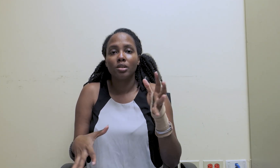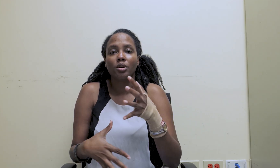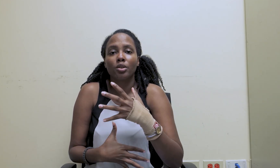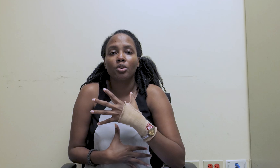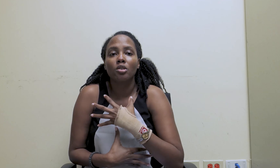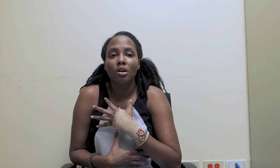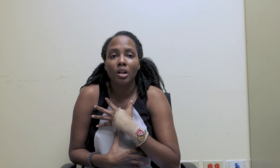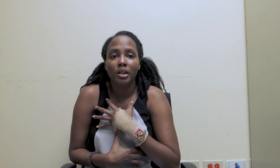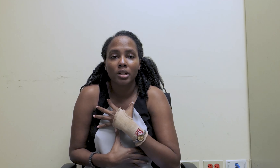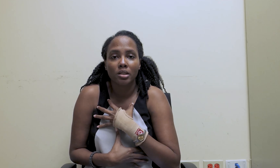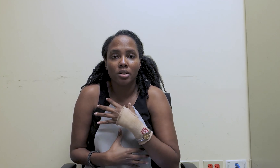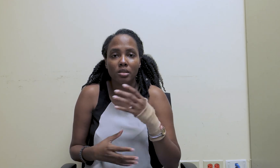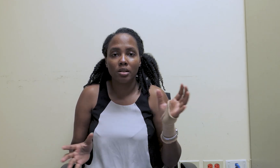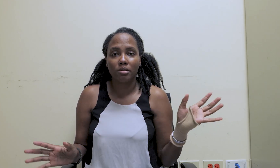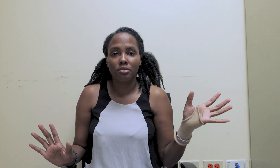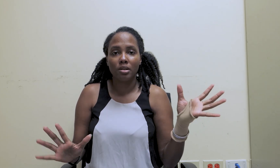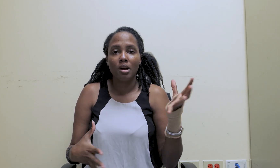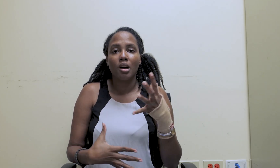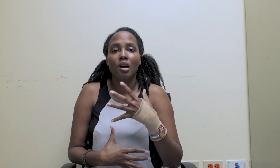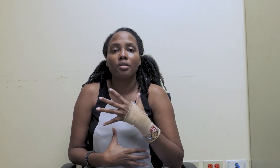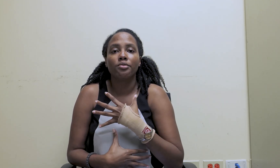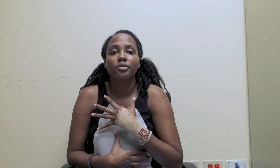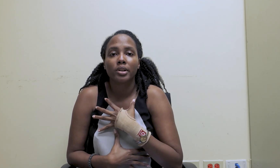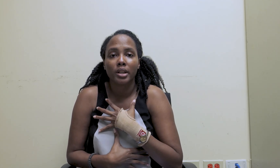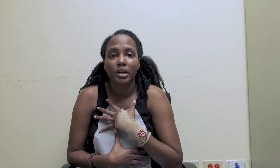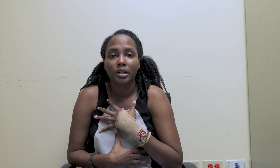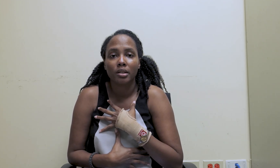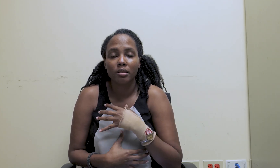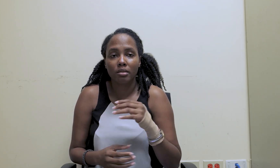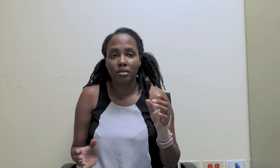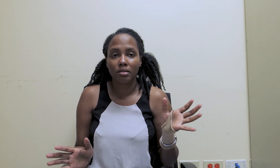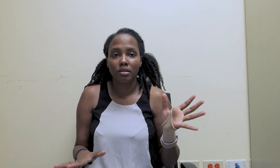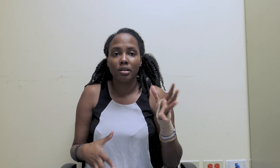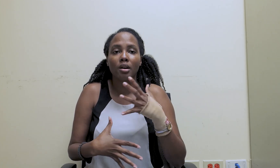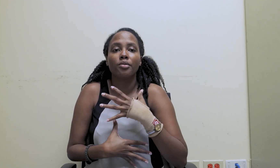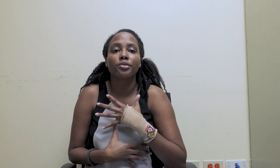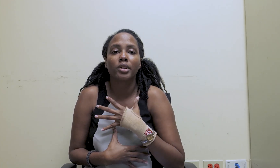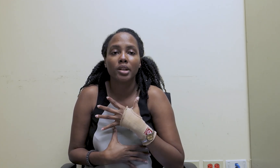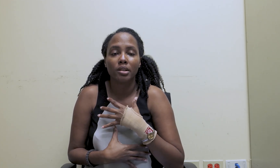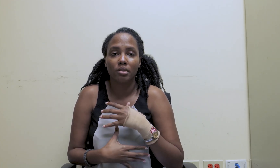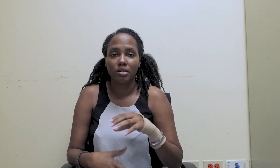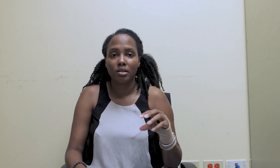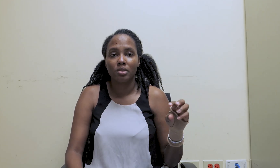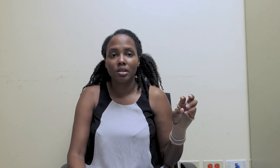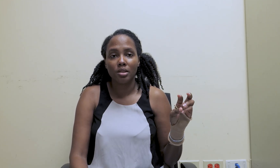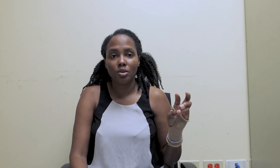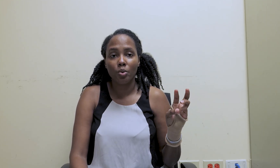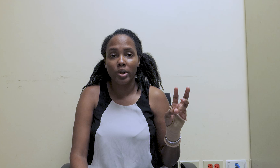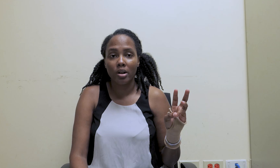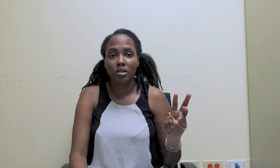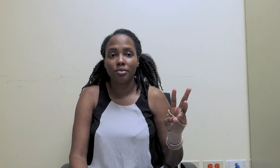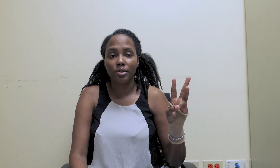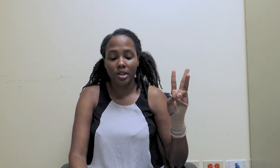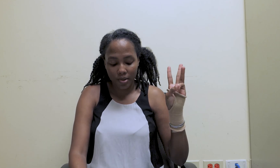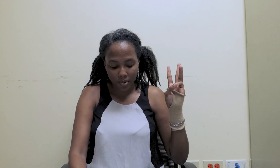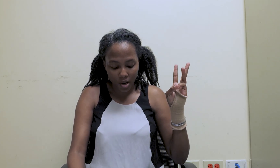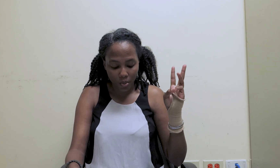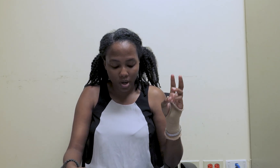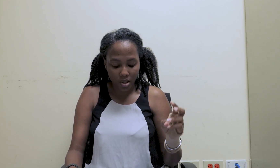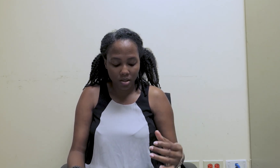you're crawling into yourself. Afraid. Afraid. So let's go. We are not afraid. Now we are not